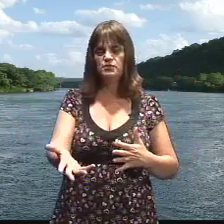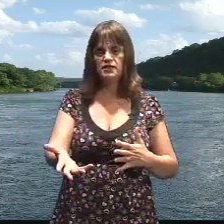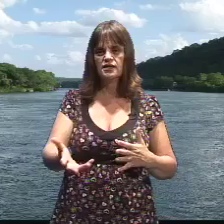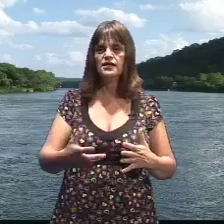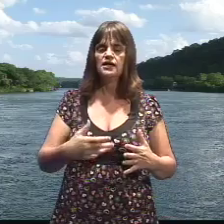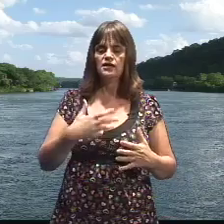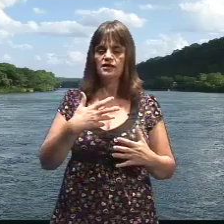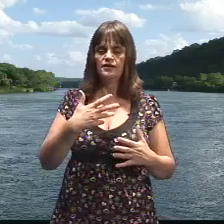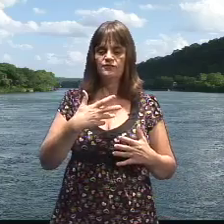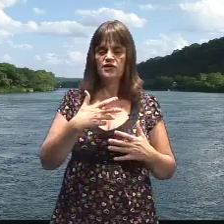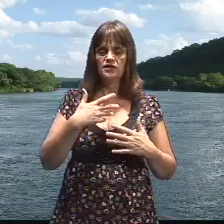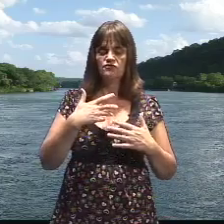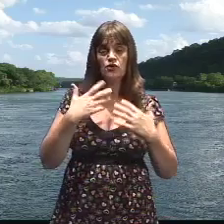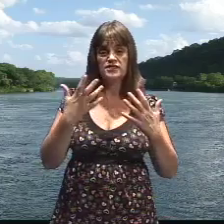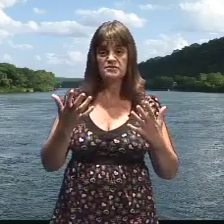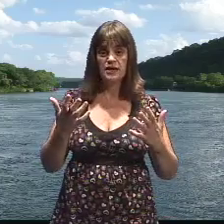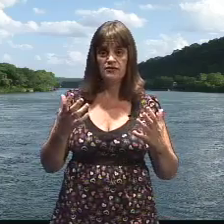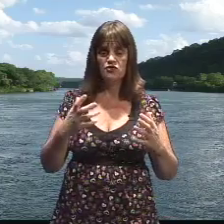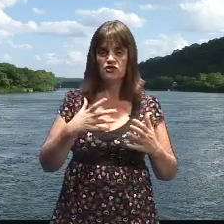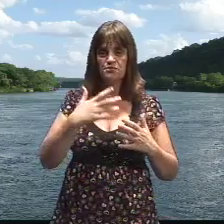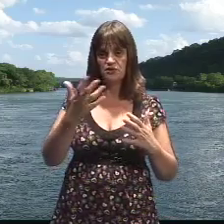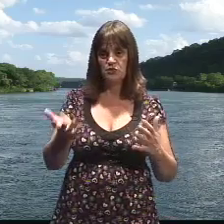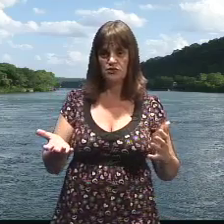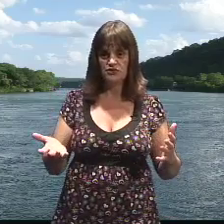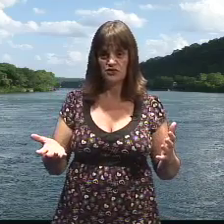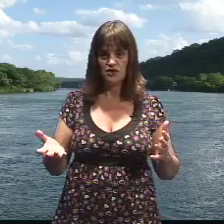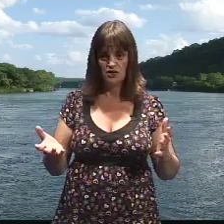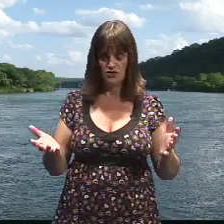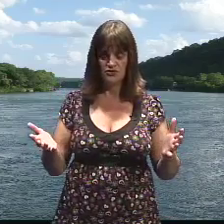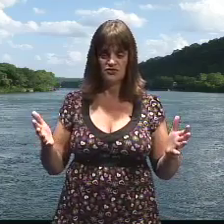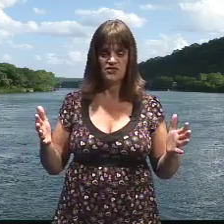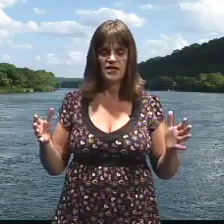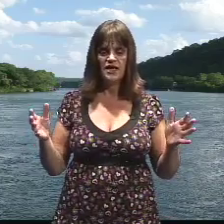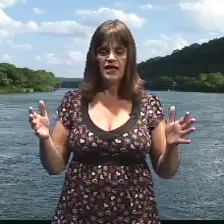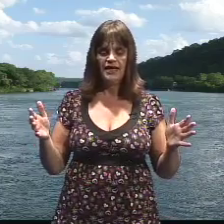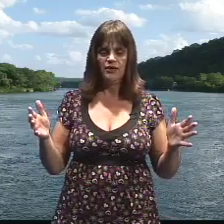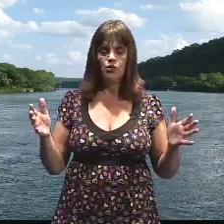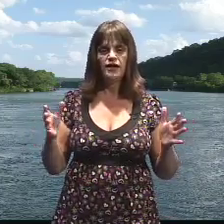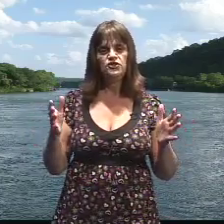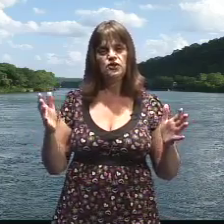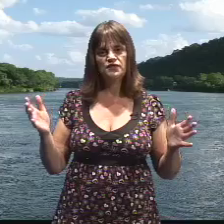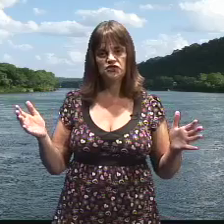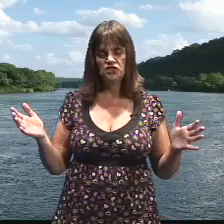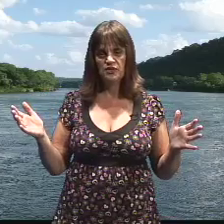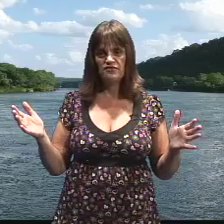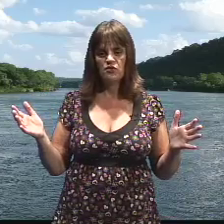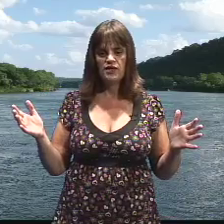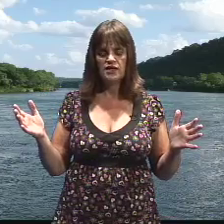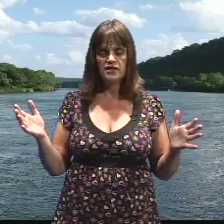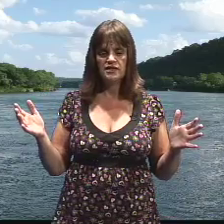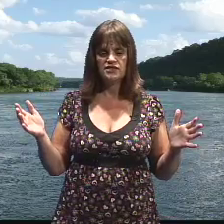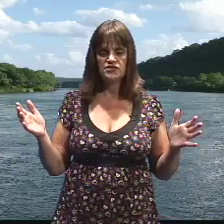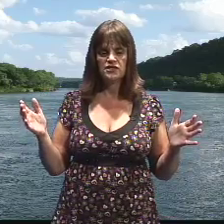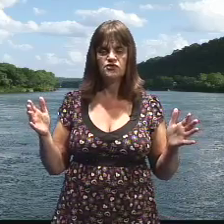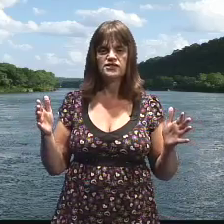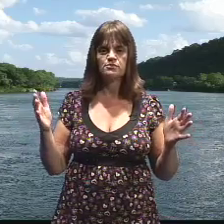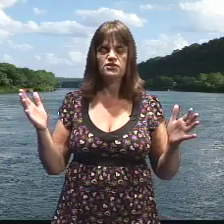speak. The voice is mine, of course, but the words are all hers. And what I do on this show every week is address a